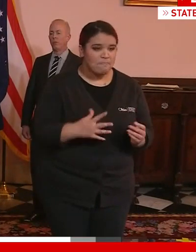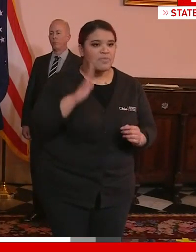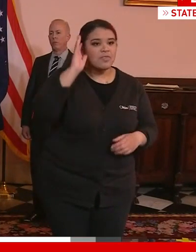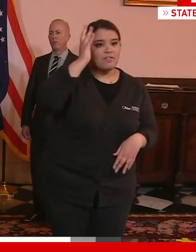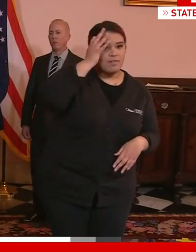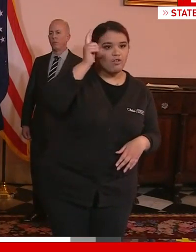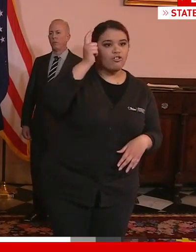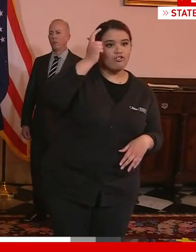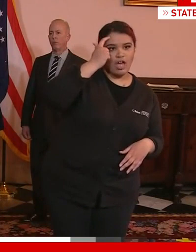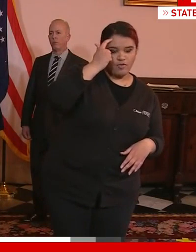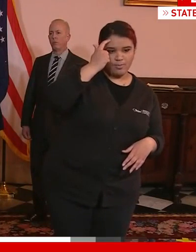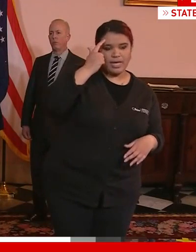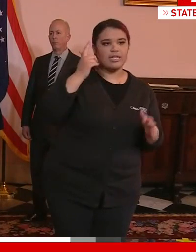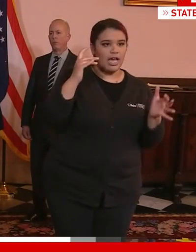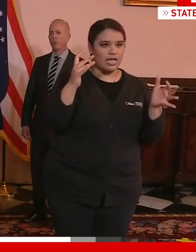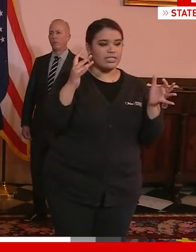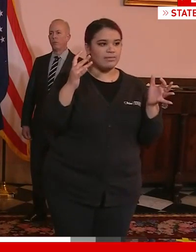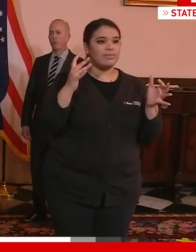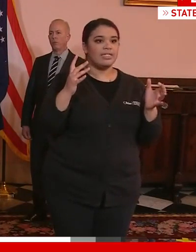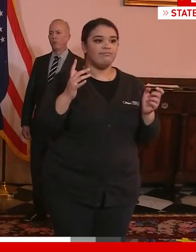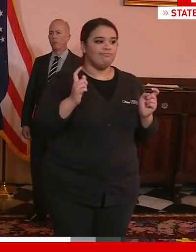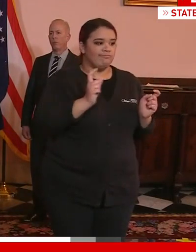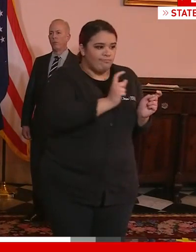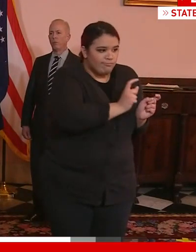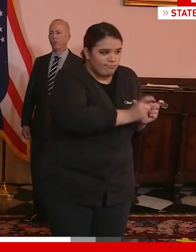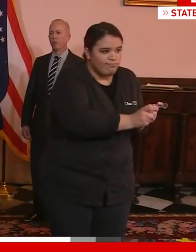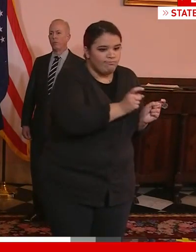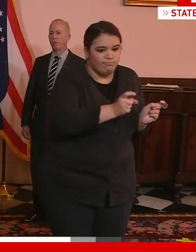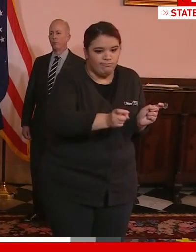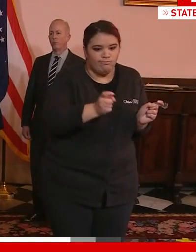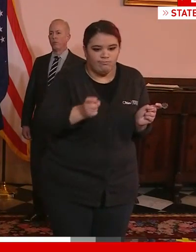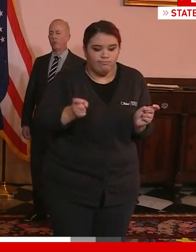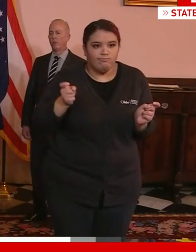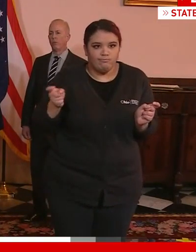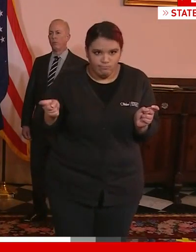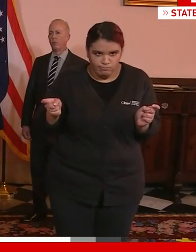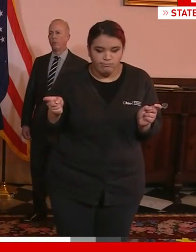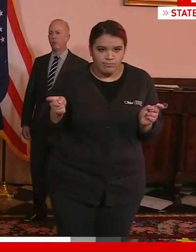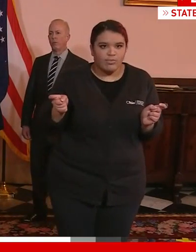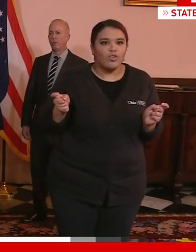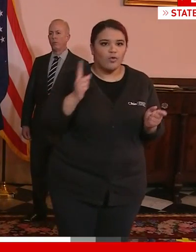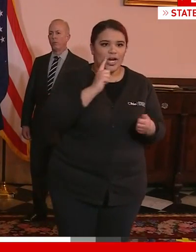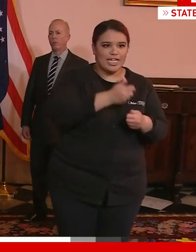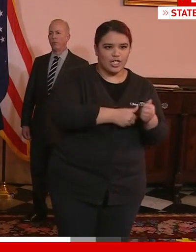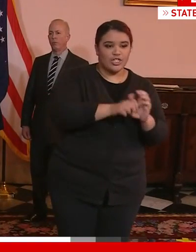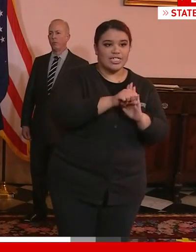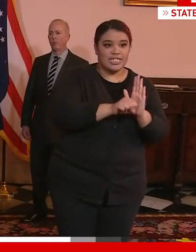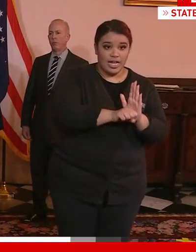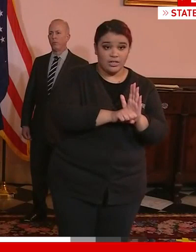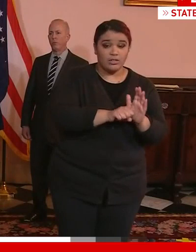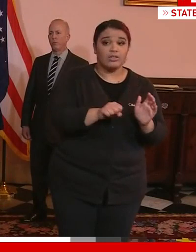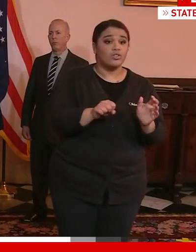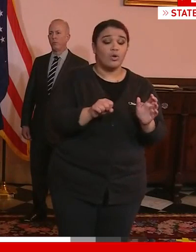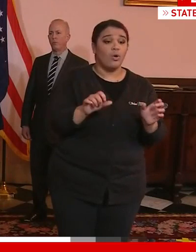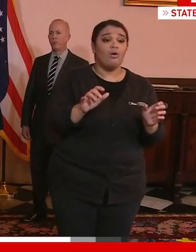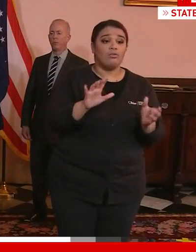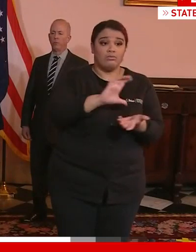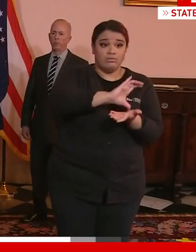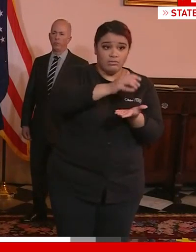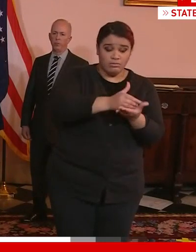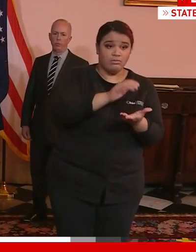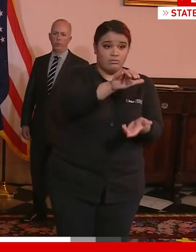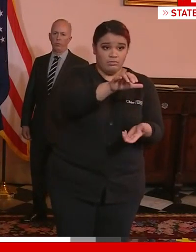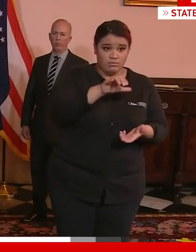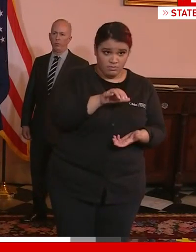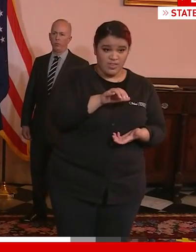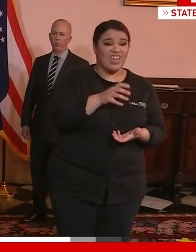of the states a certain amount based on population that we will receive. We have received the full allocation for Ohio. That,